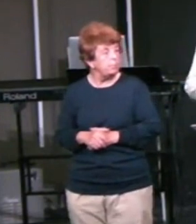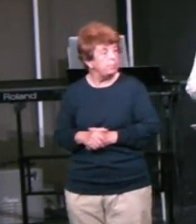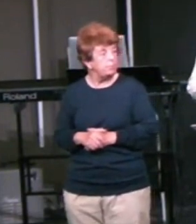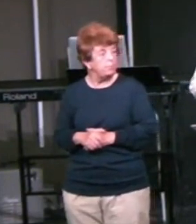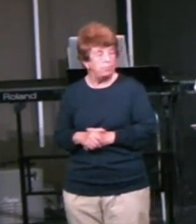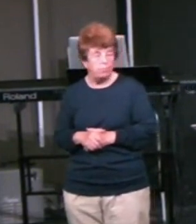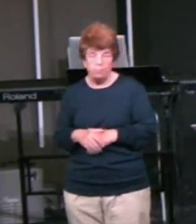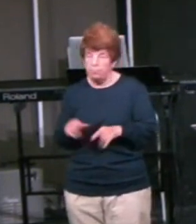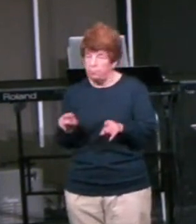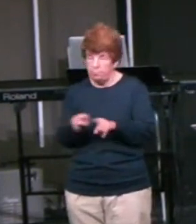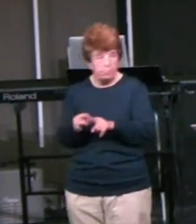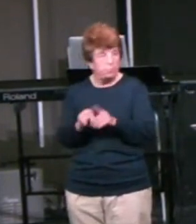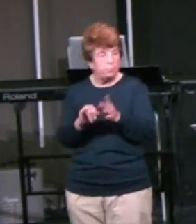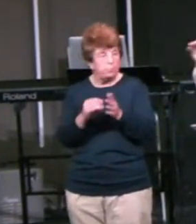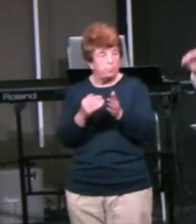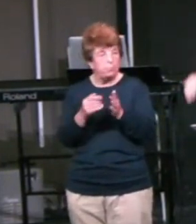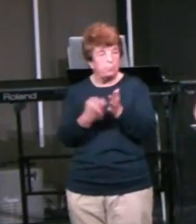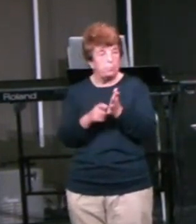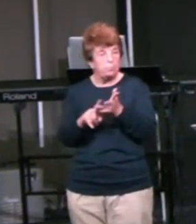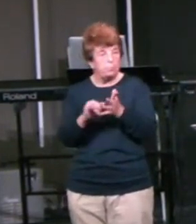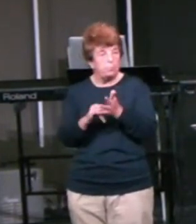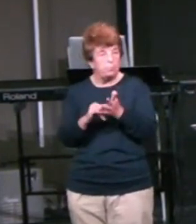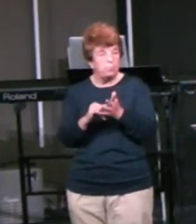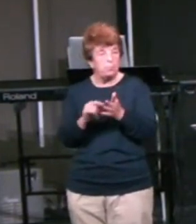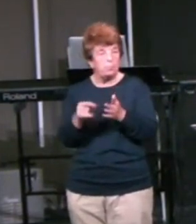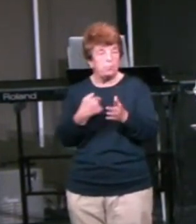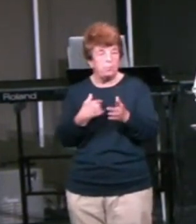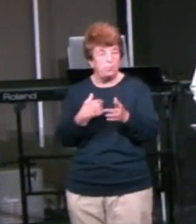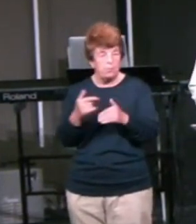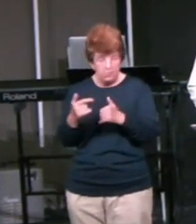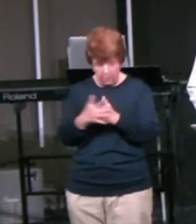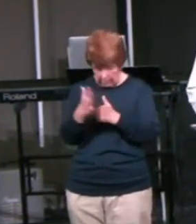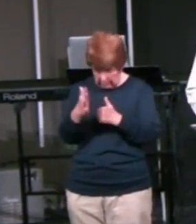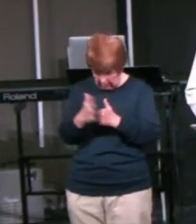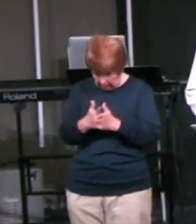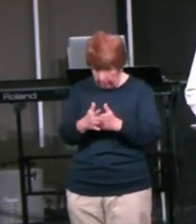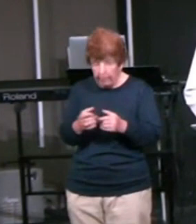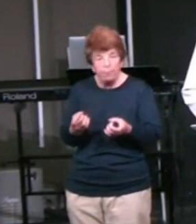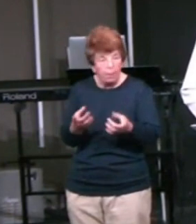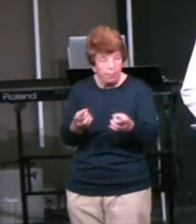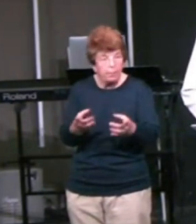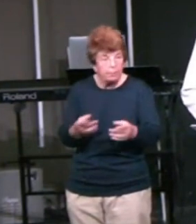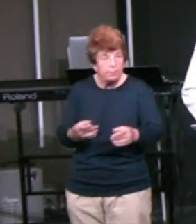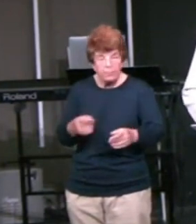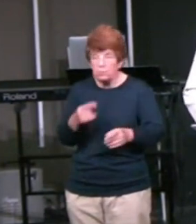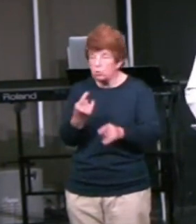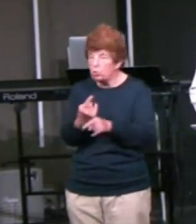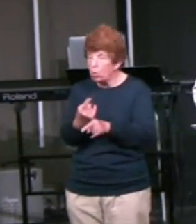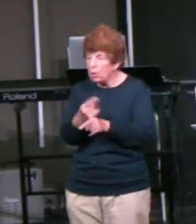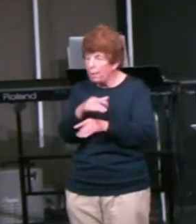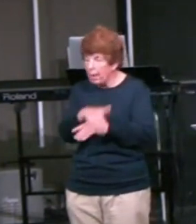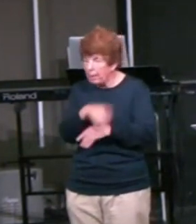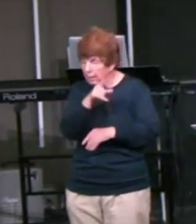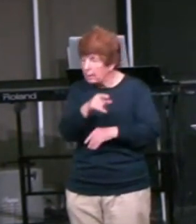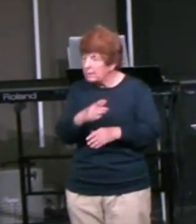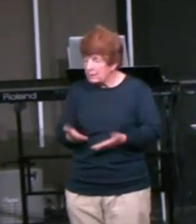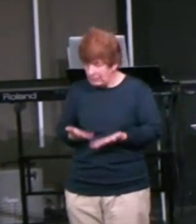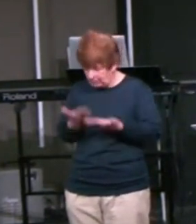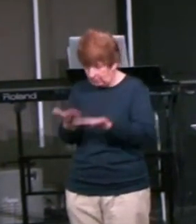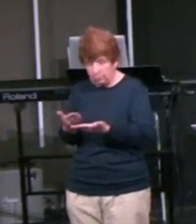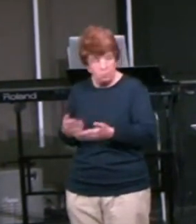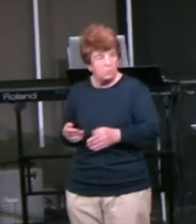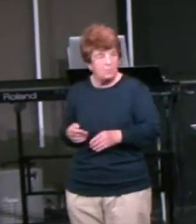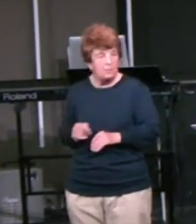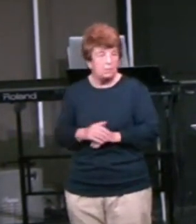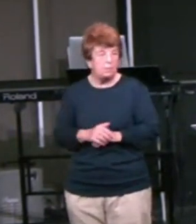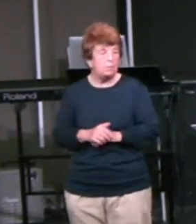And as Ros and I were preparing to get married, we talked about this whole concept of giving.